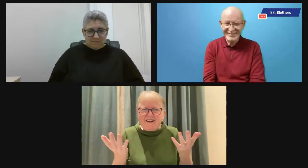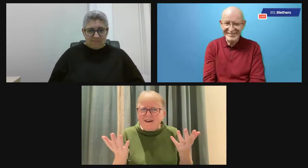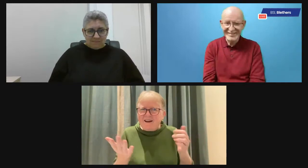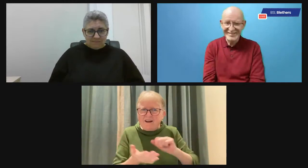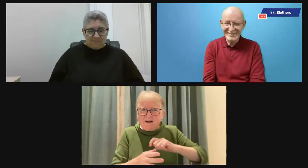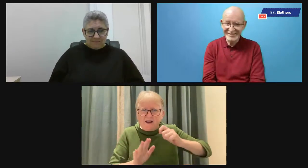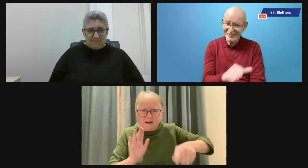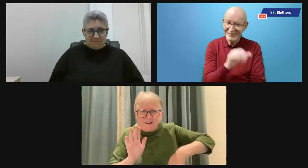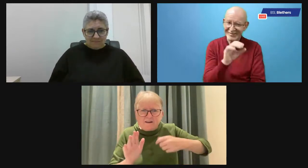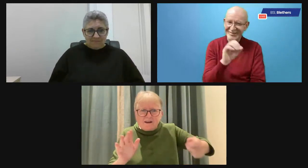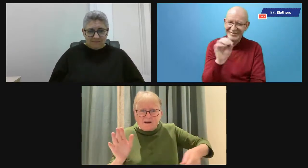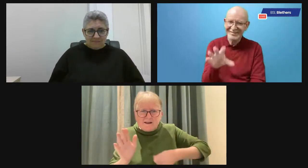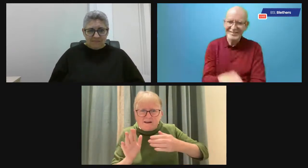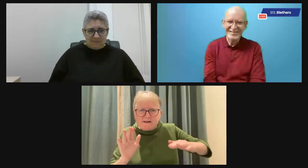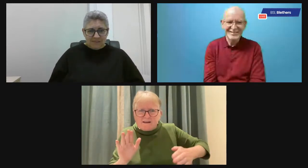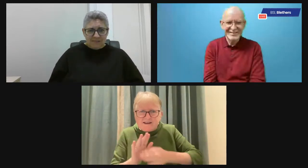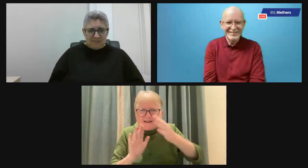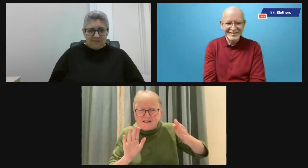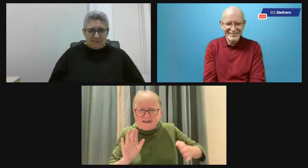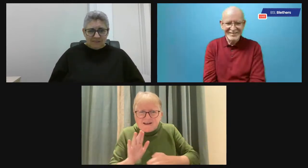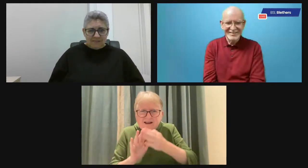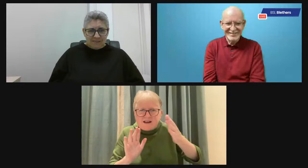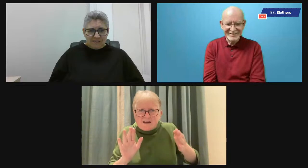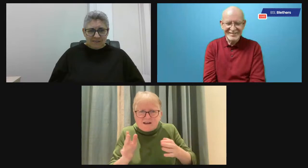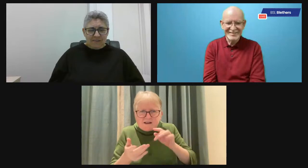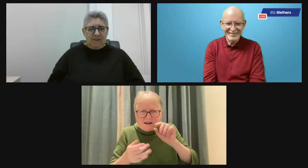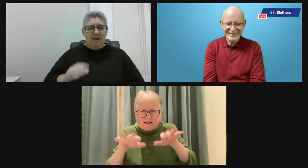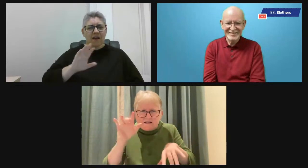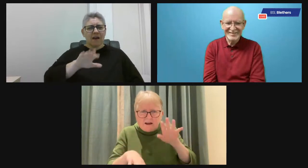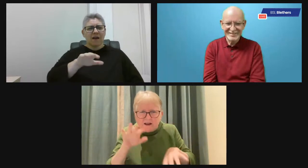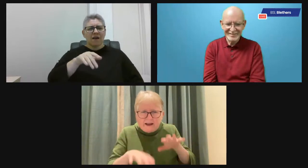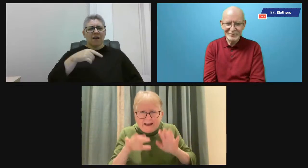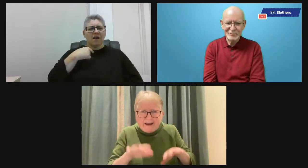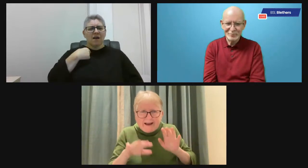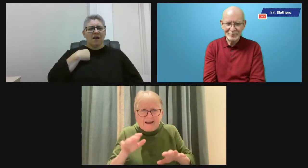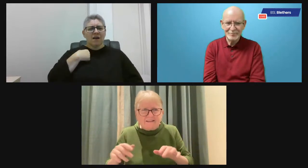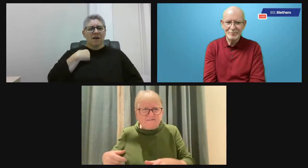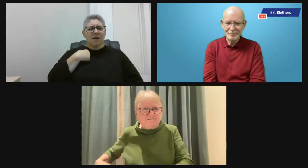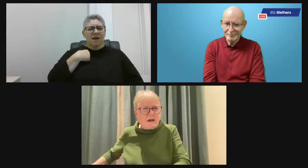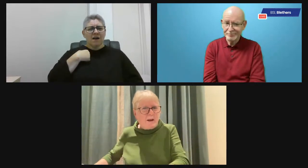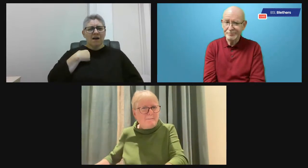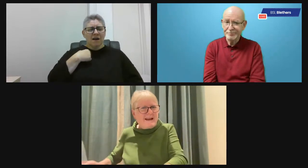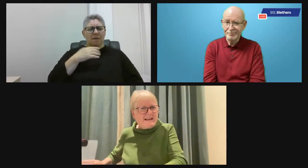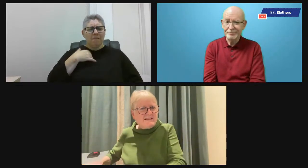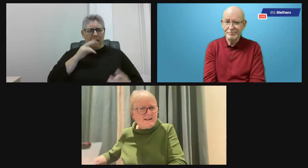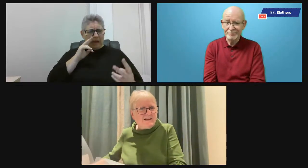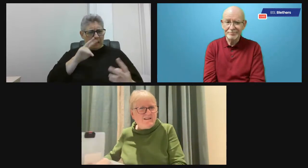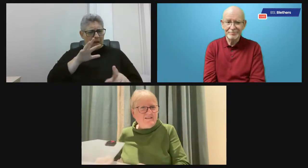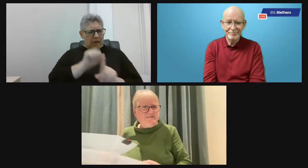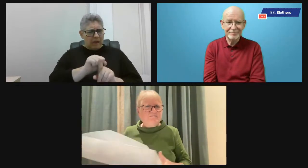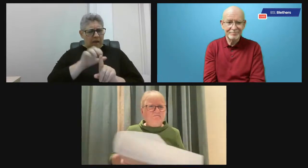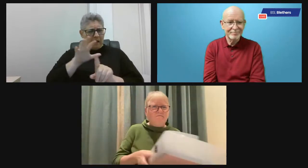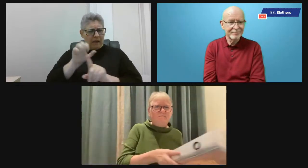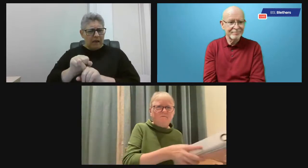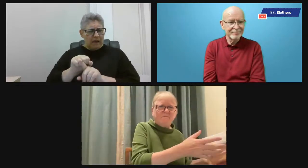internet back then, of course. Yeah, you should put them online So now. everything We was should put have a through on a look. photocopier. It was hand